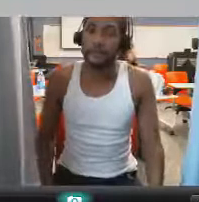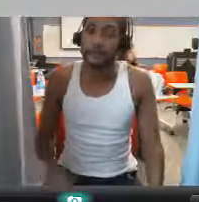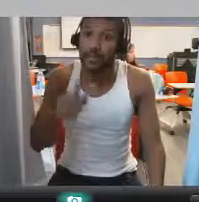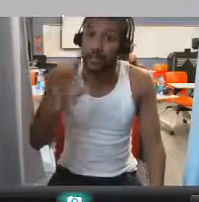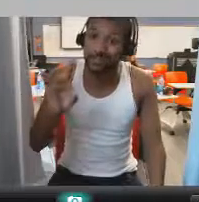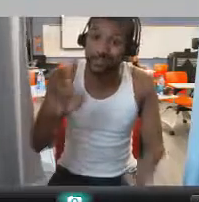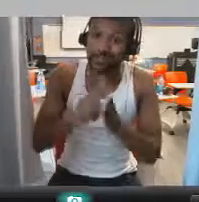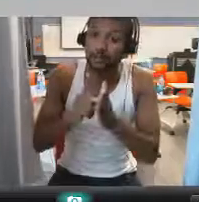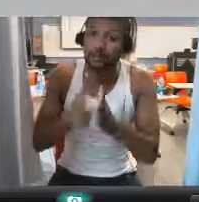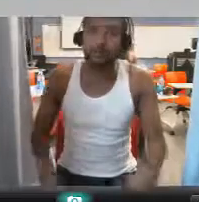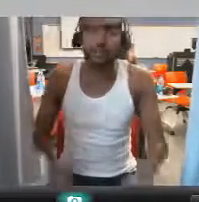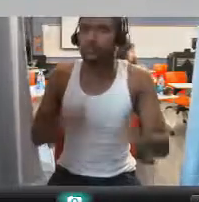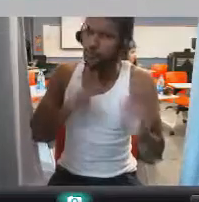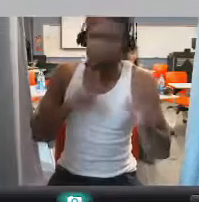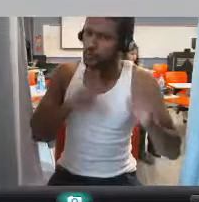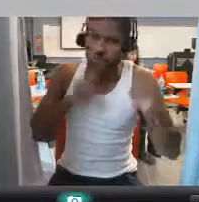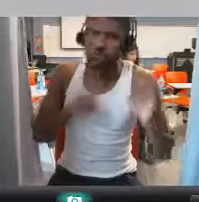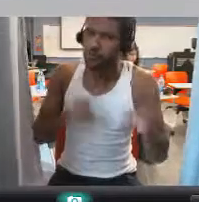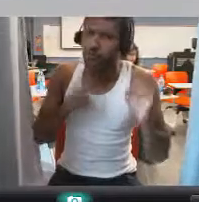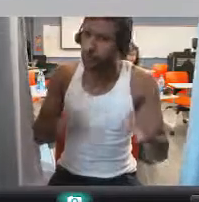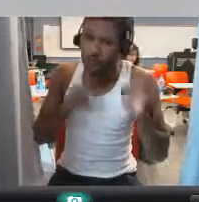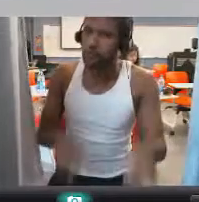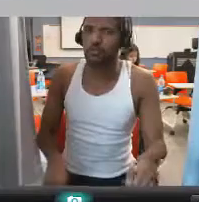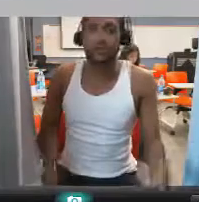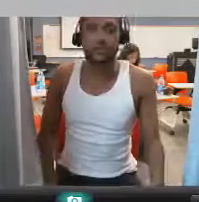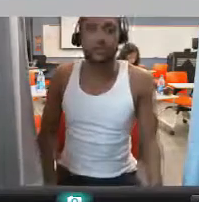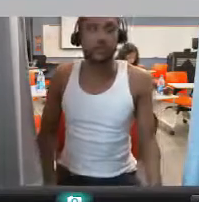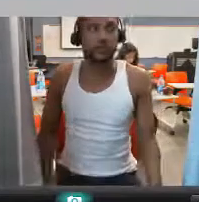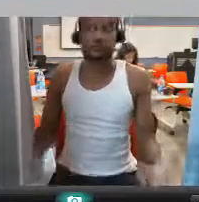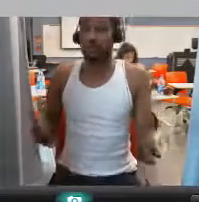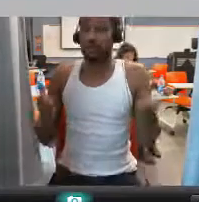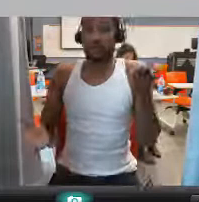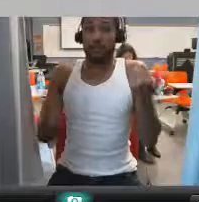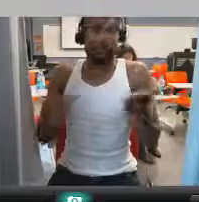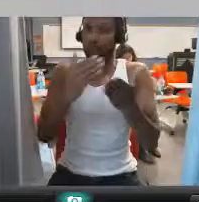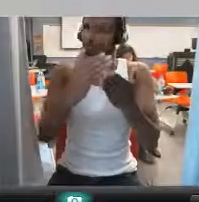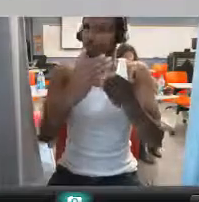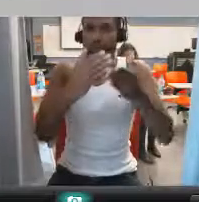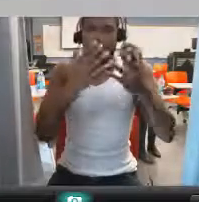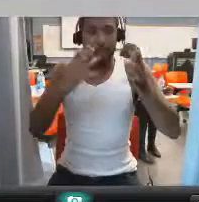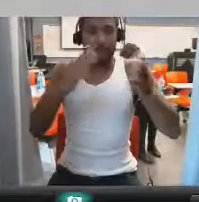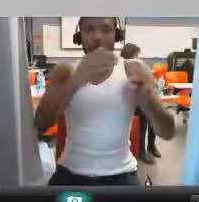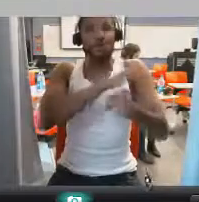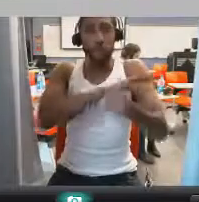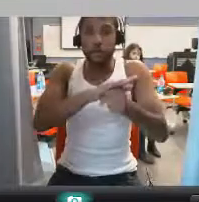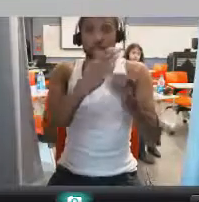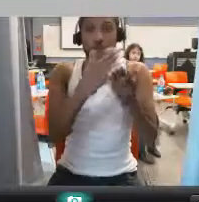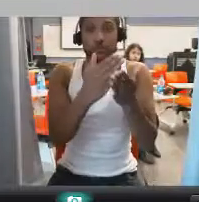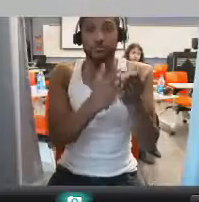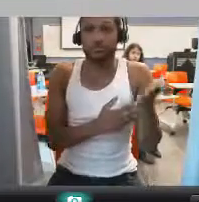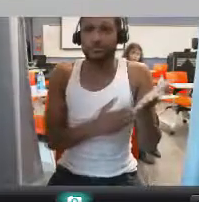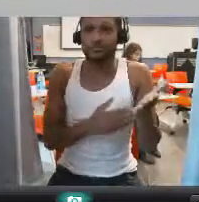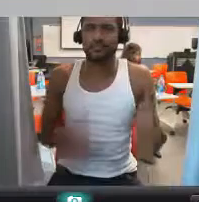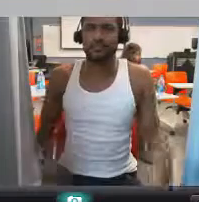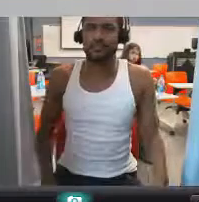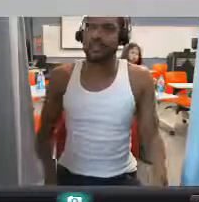28 fucking minutes of just ordering food and shit, you know? And just, we might have gone through the whole menu and whatnot, I'm not quite sure. So I was like,